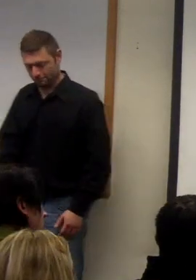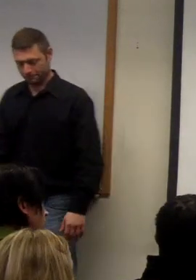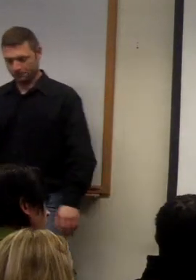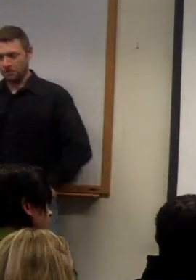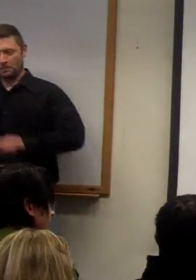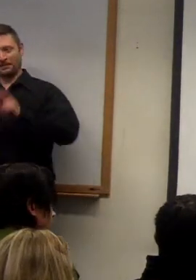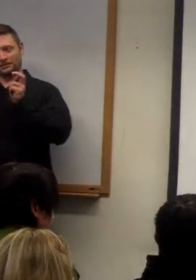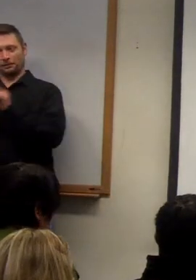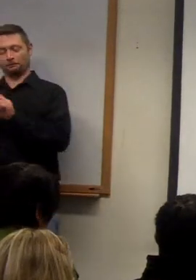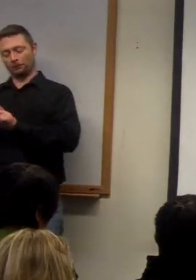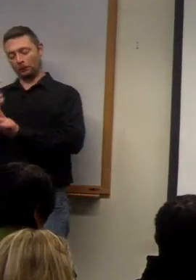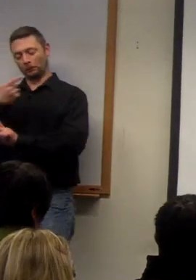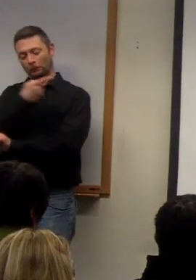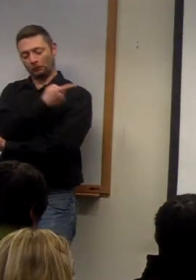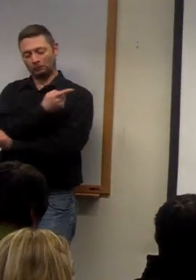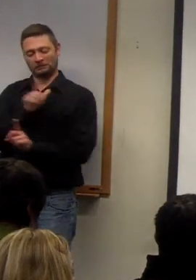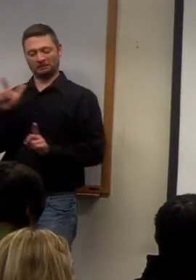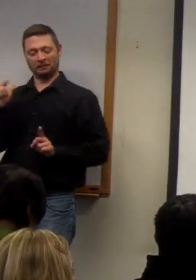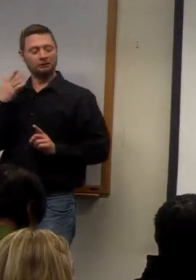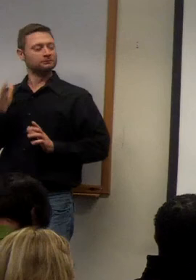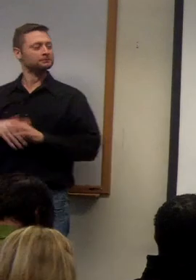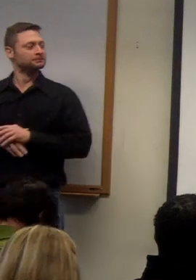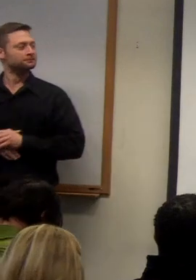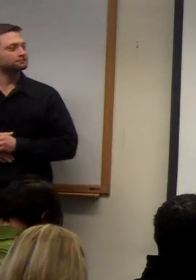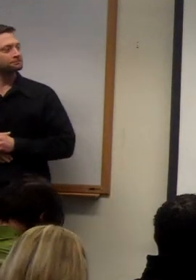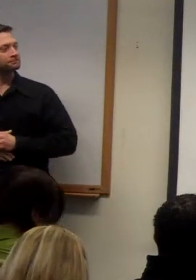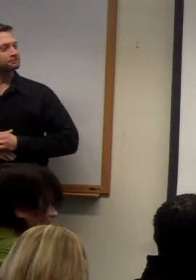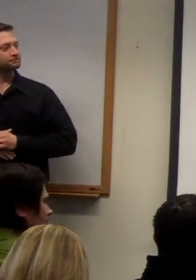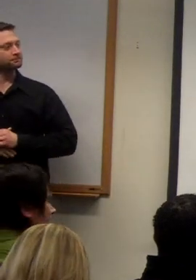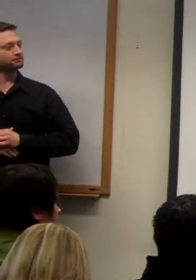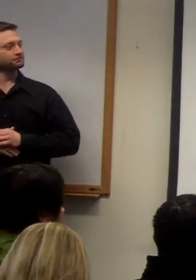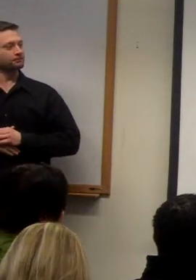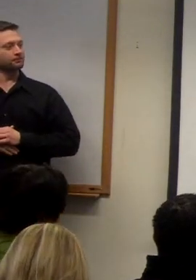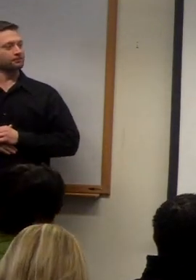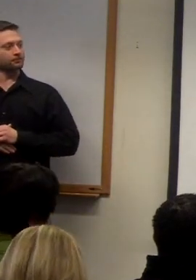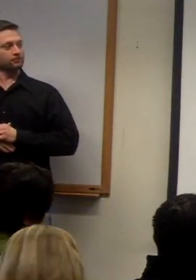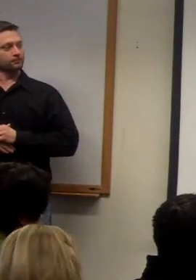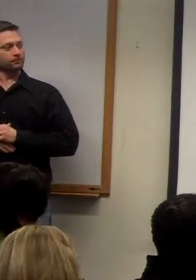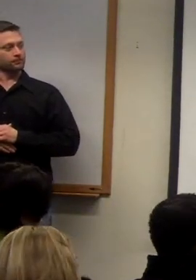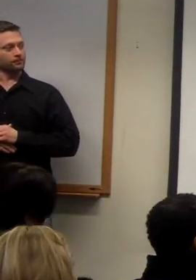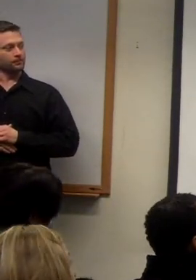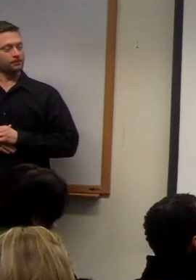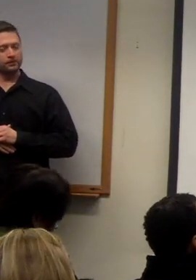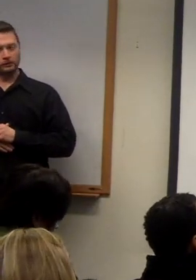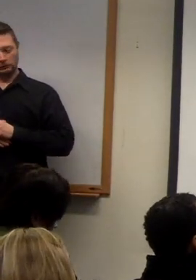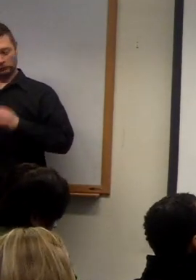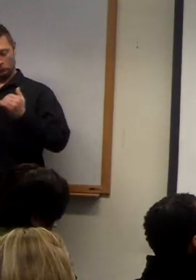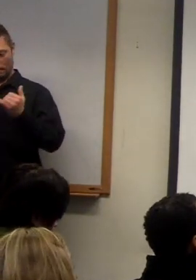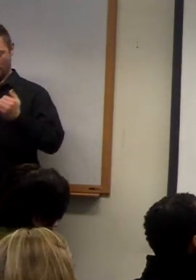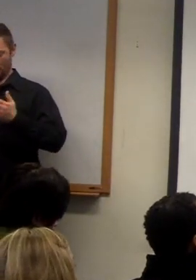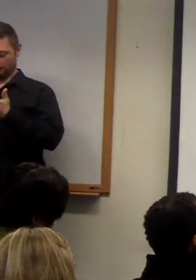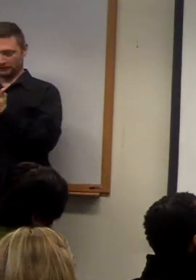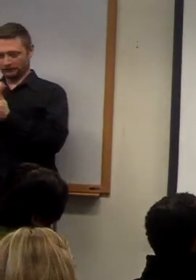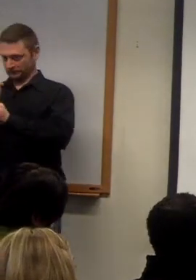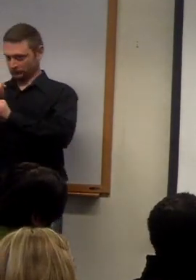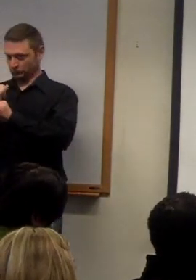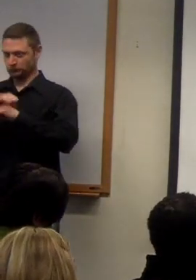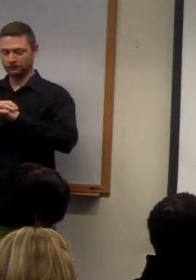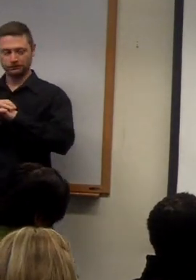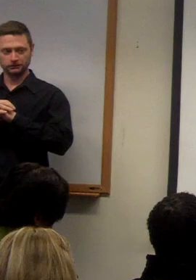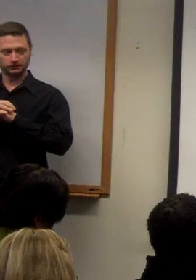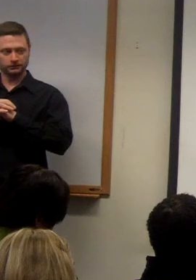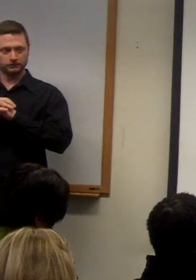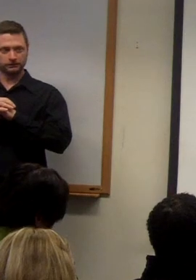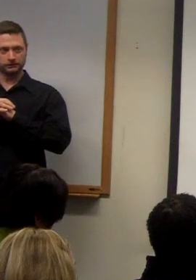that is something else altogether. You know, so this is the nature of what we're dealing with, that even our institution right now, this institution